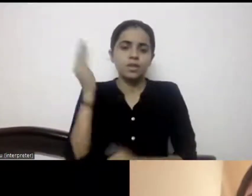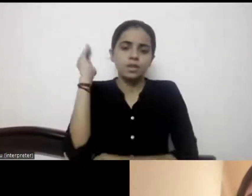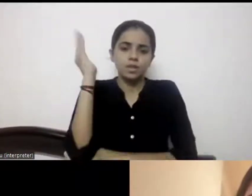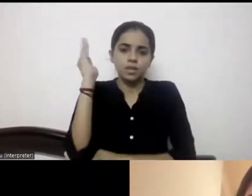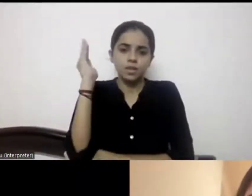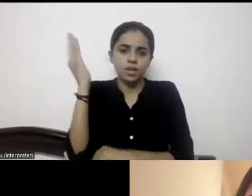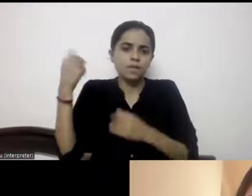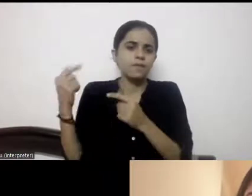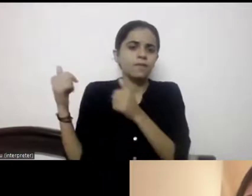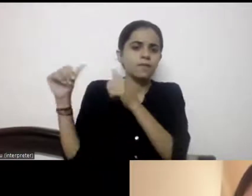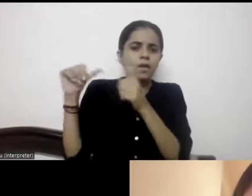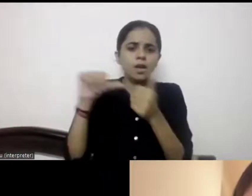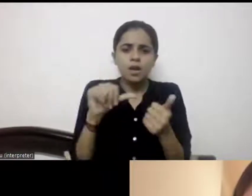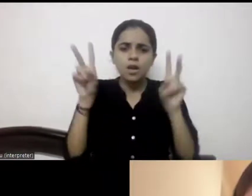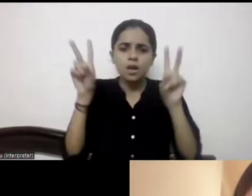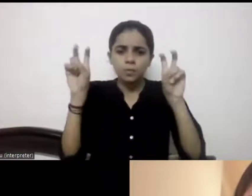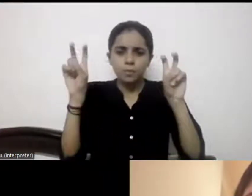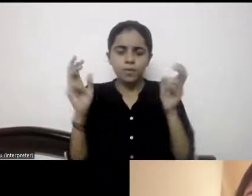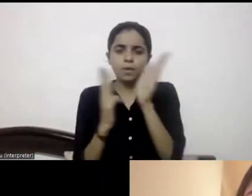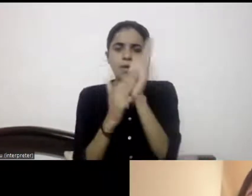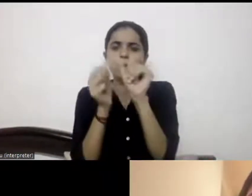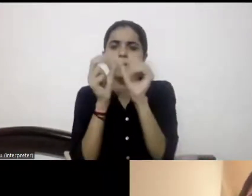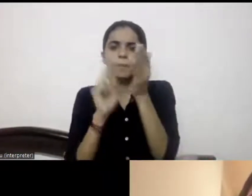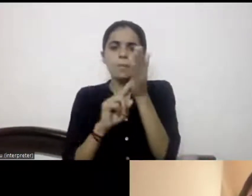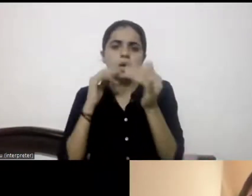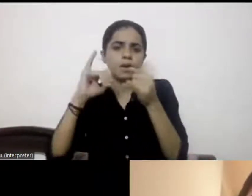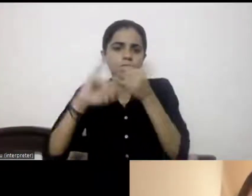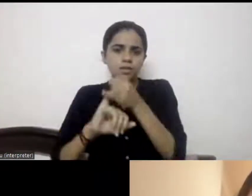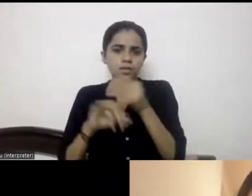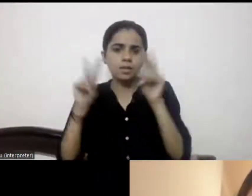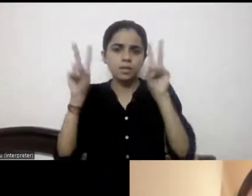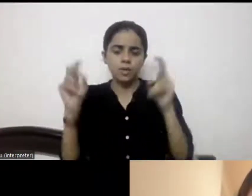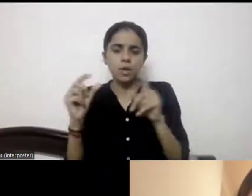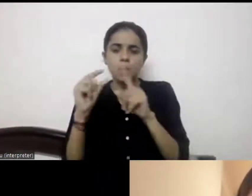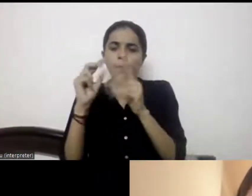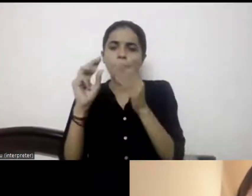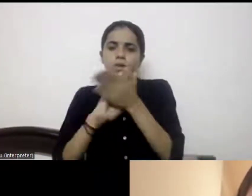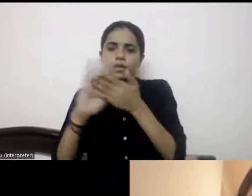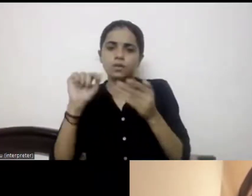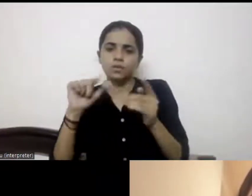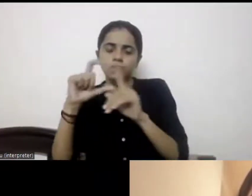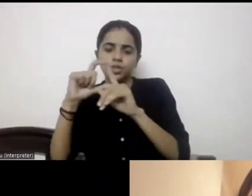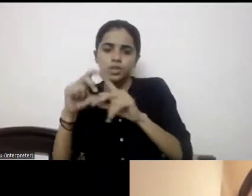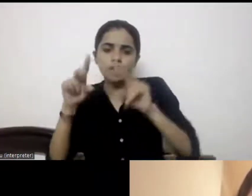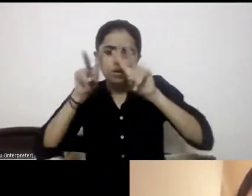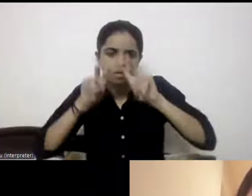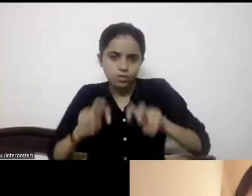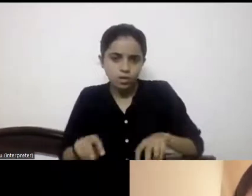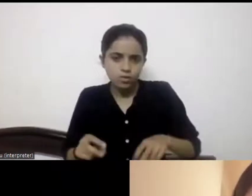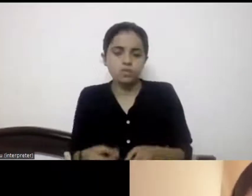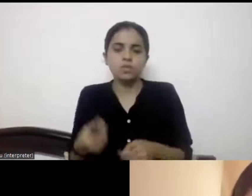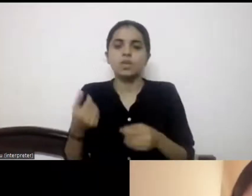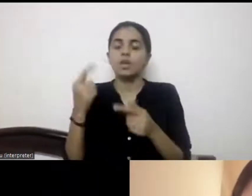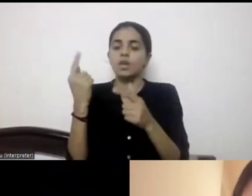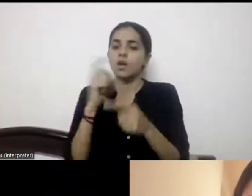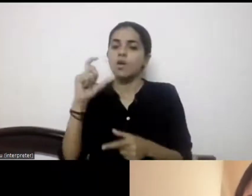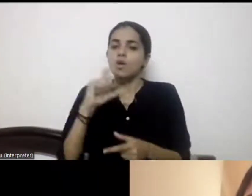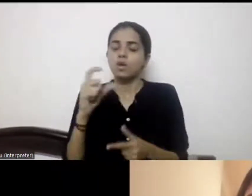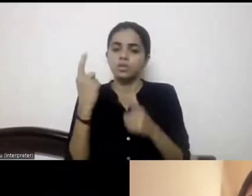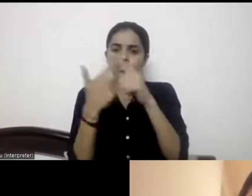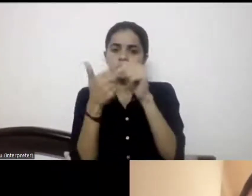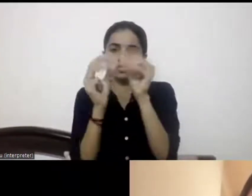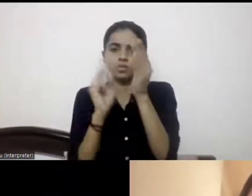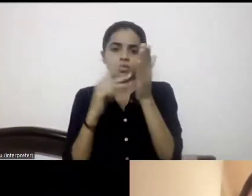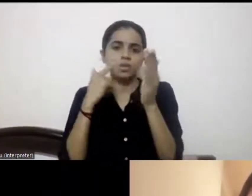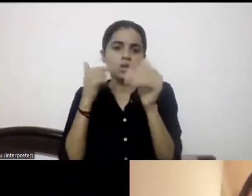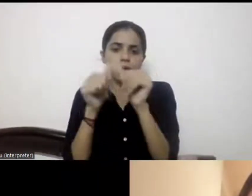to you by Mansi Grover. She is a PhD research scholar at the Jamia Millia Islamia,